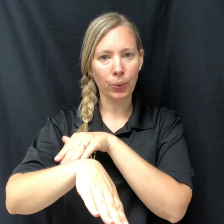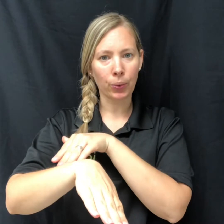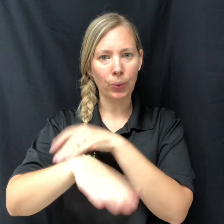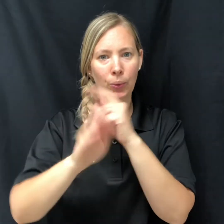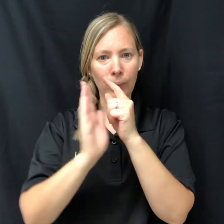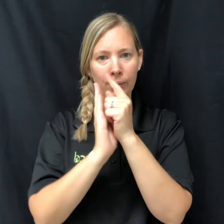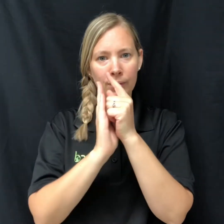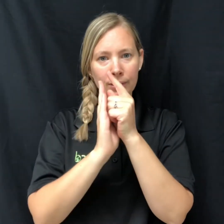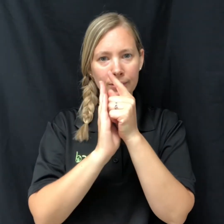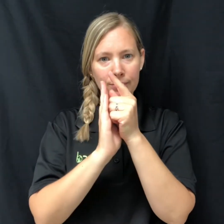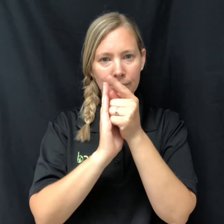slow.